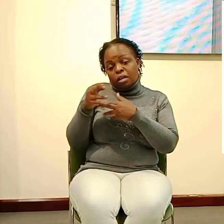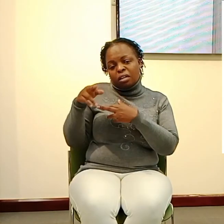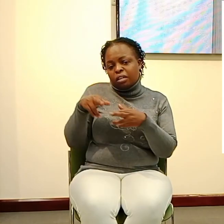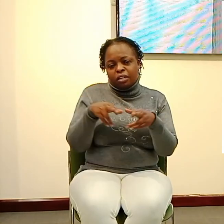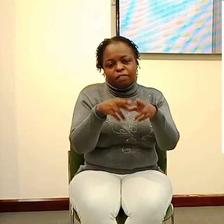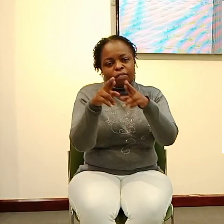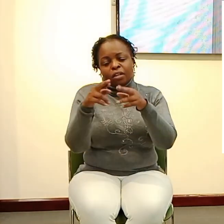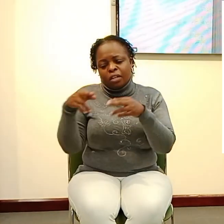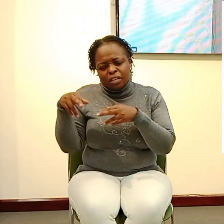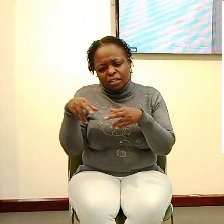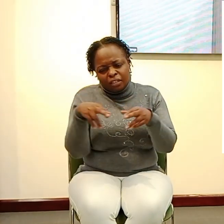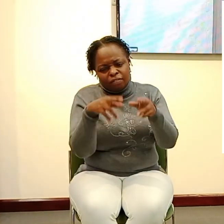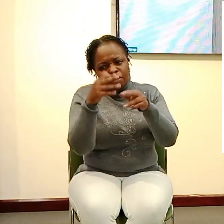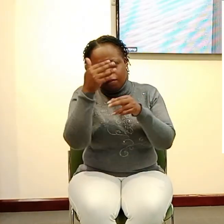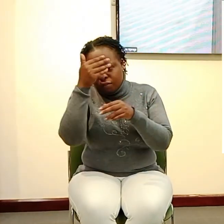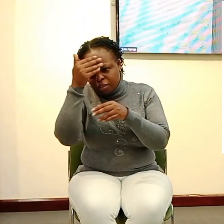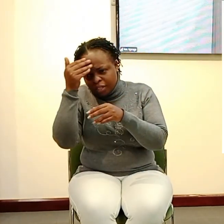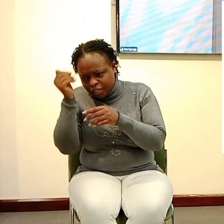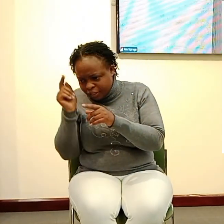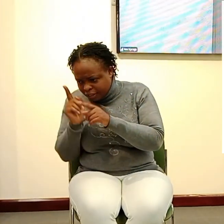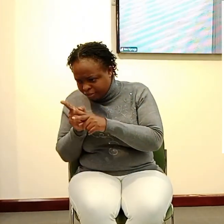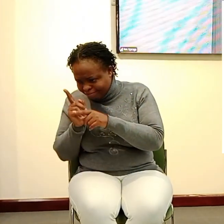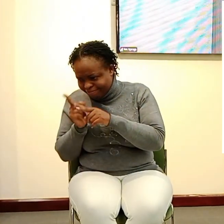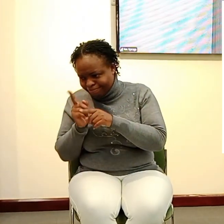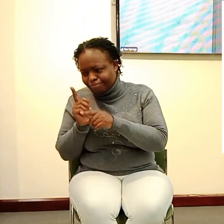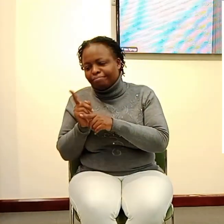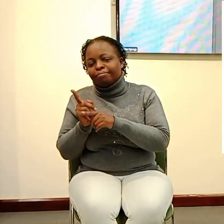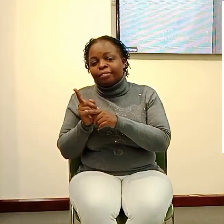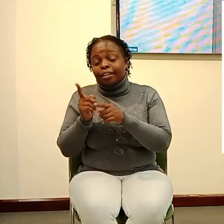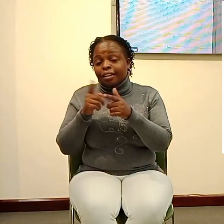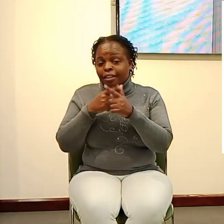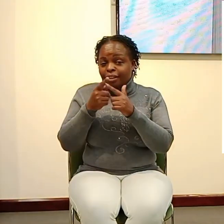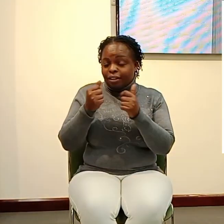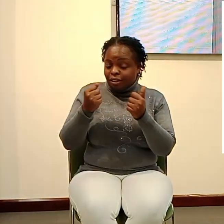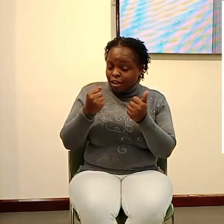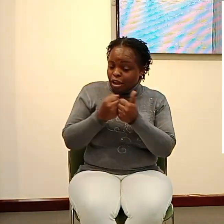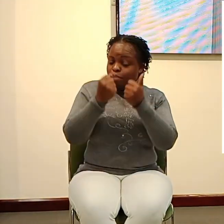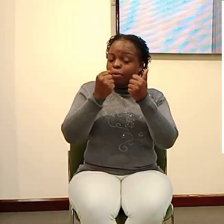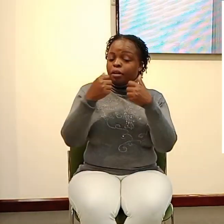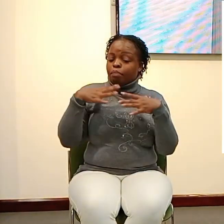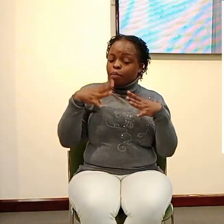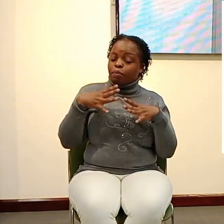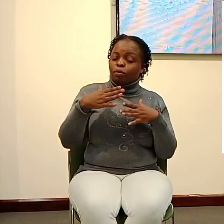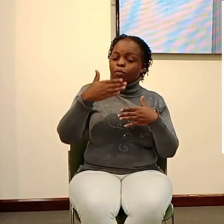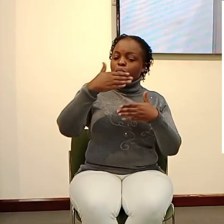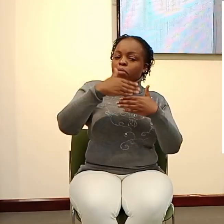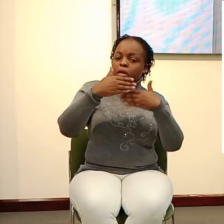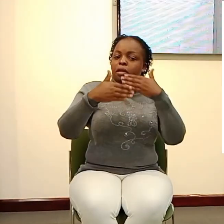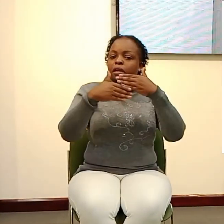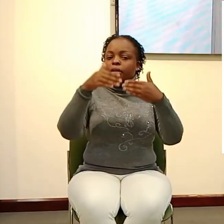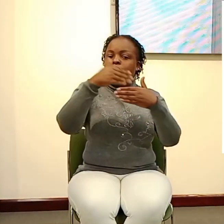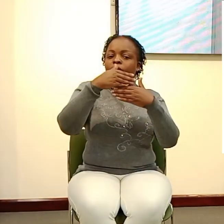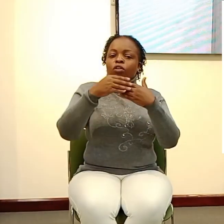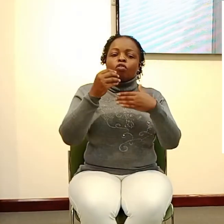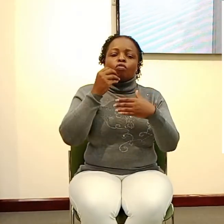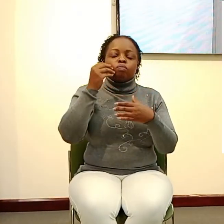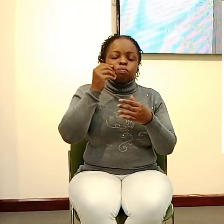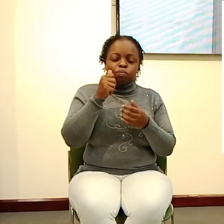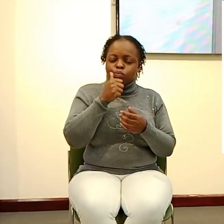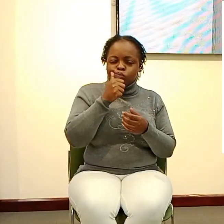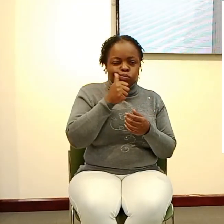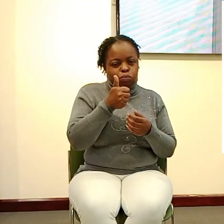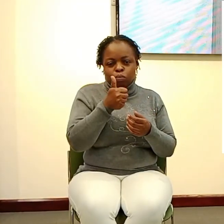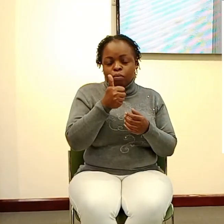river had kind of like forgotten about it, you know, and guys went and built, and they built marvelous homes and